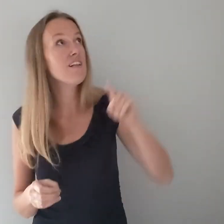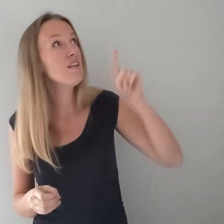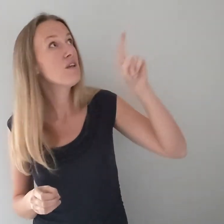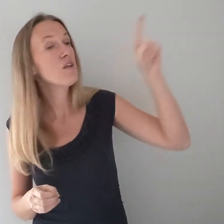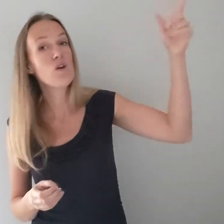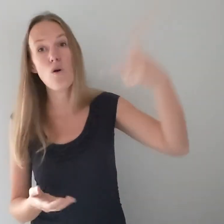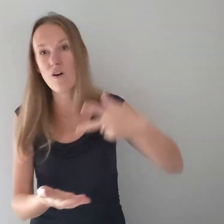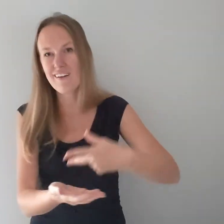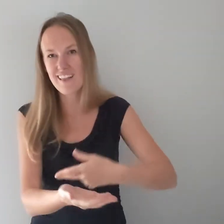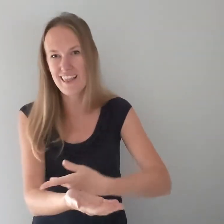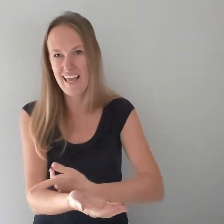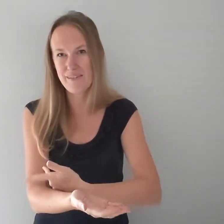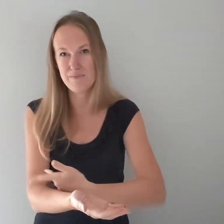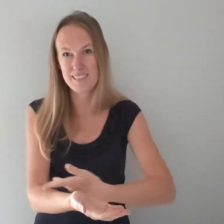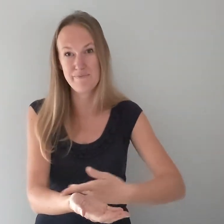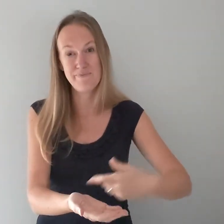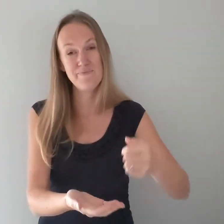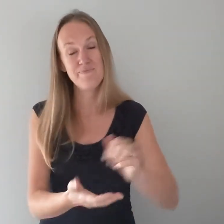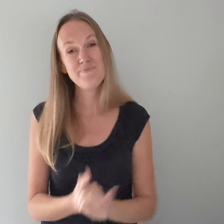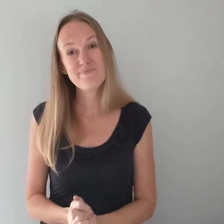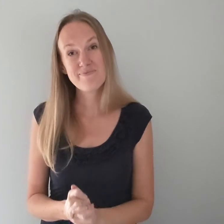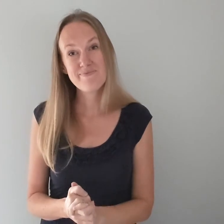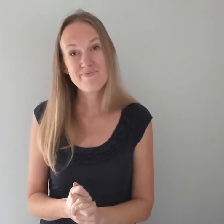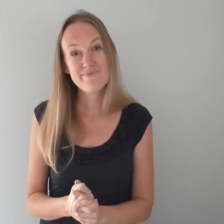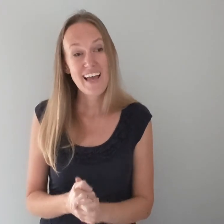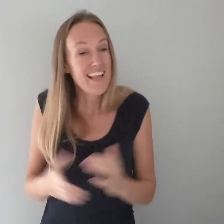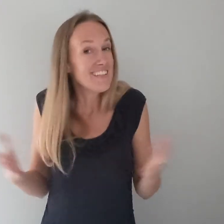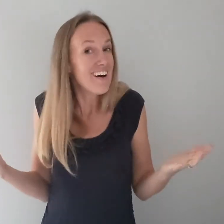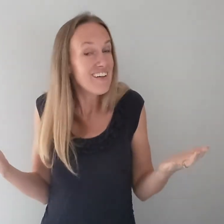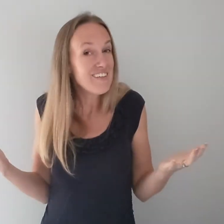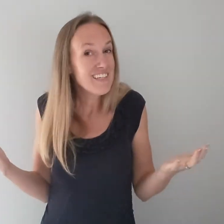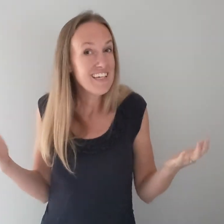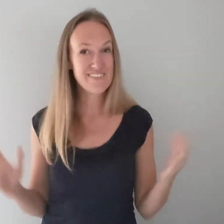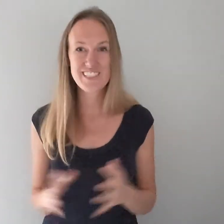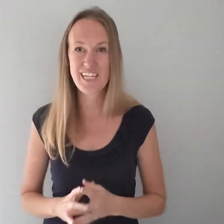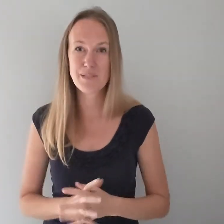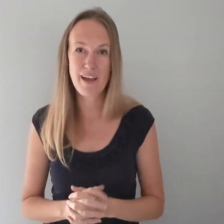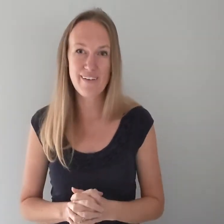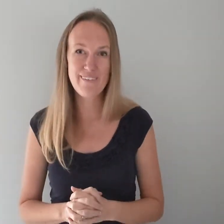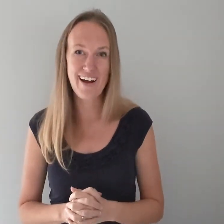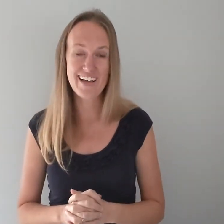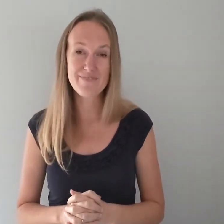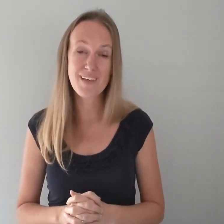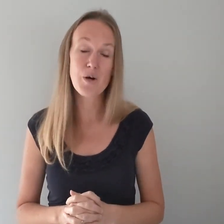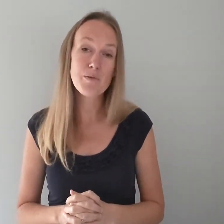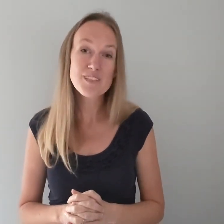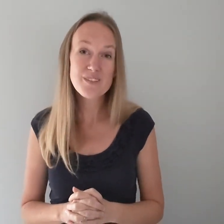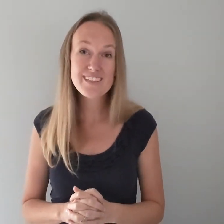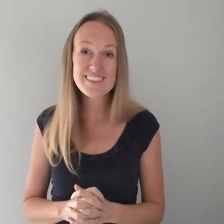fill your lambs. And that's all you need for Change My Heart, oh God. I hope you enjoyed yourself.